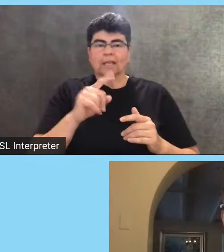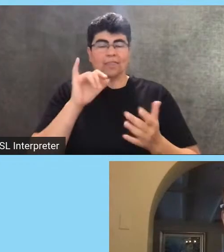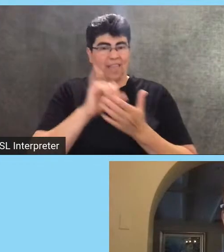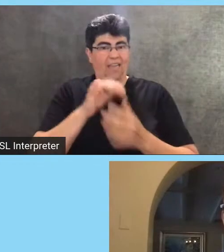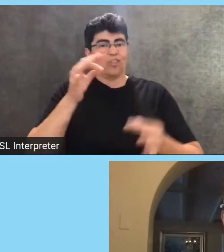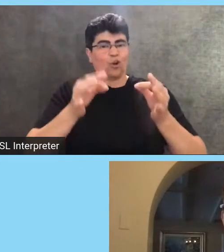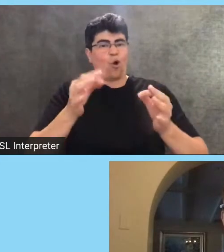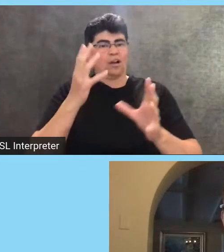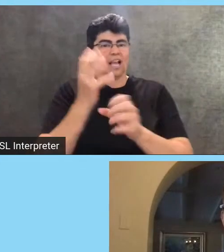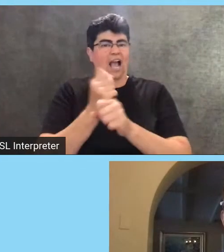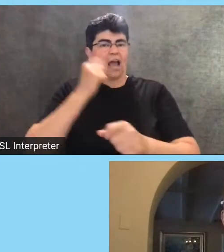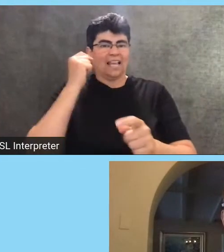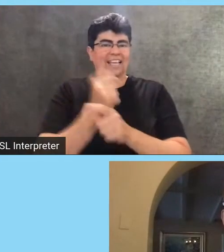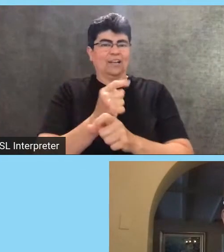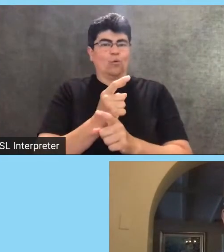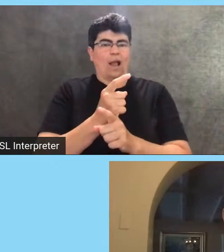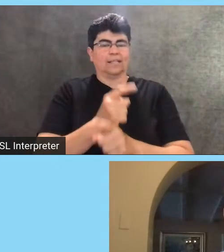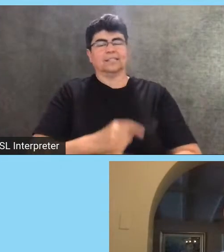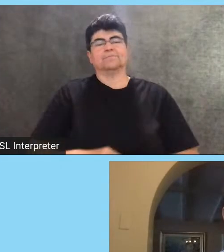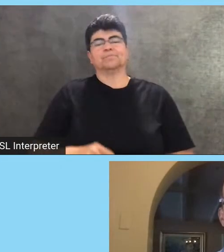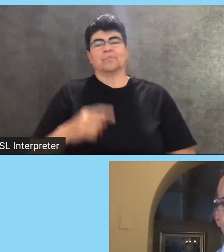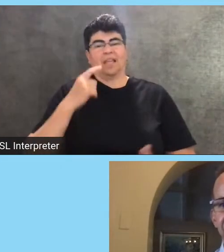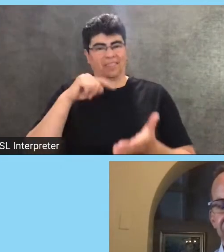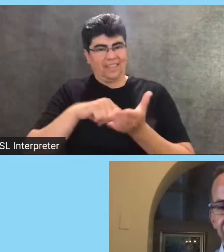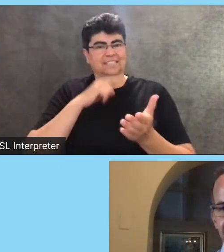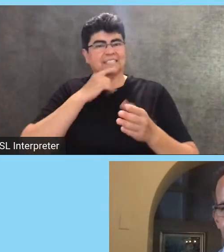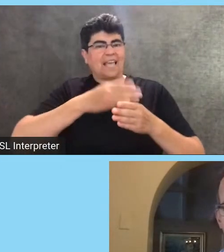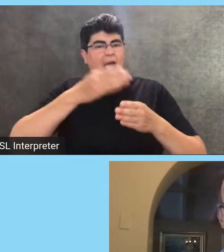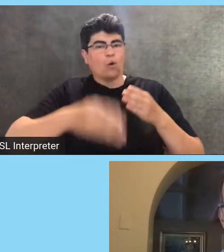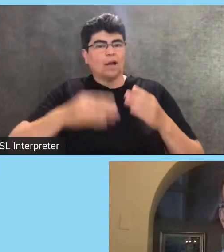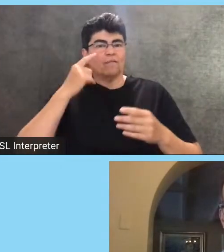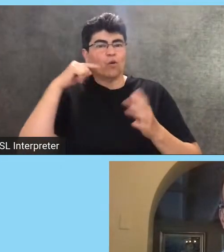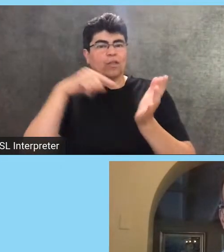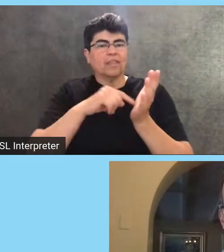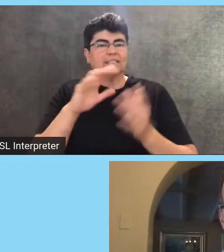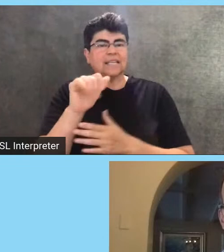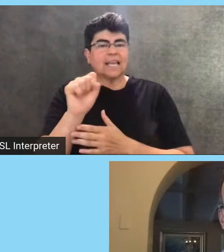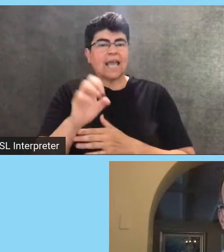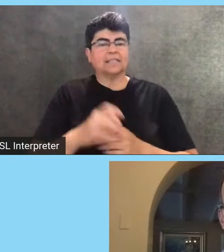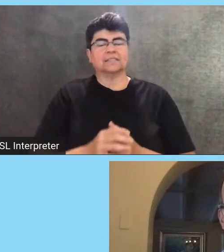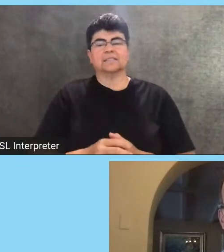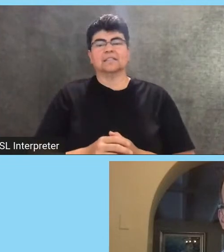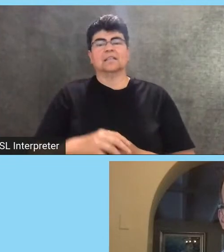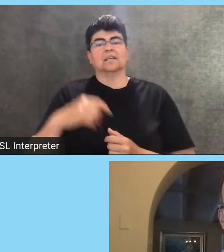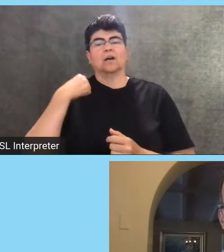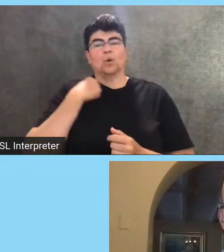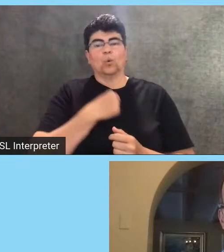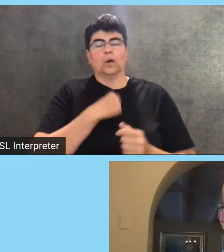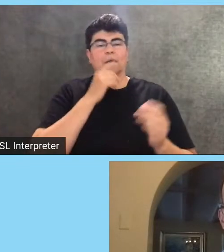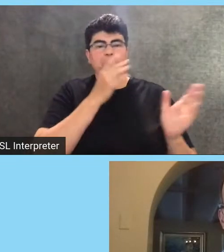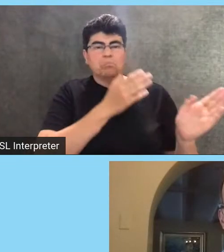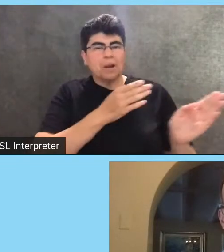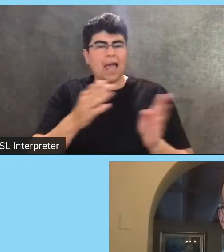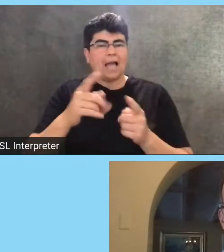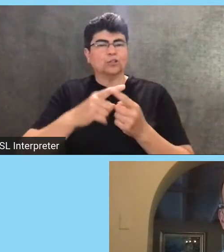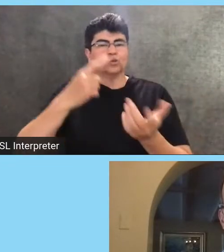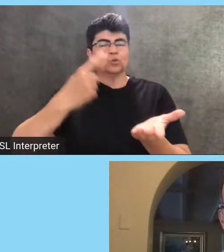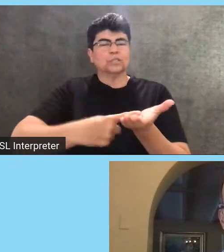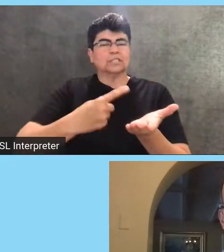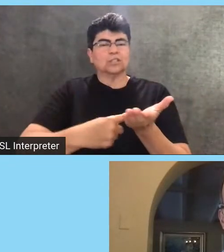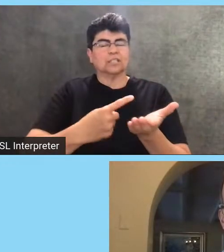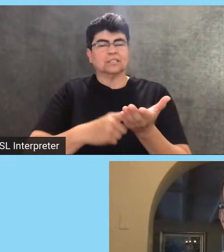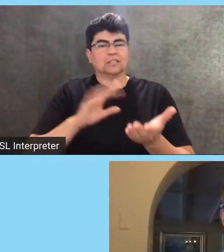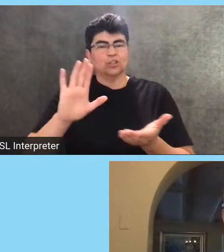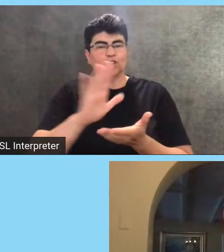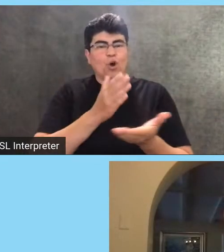right. And this is in fact the outcome of this case. And so we were going to discuss your